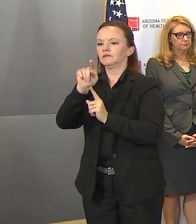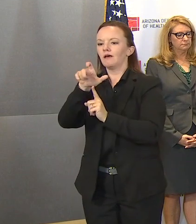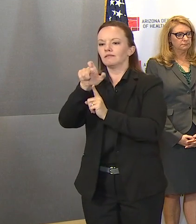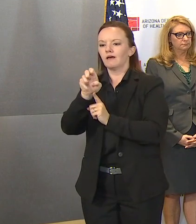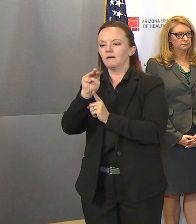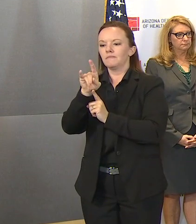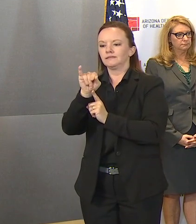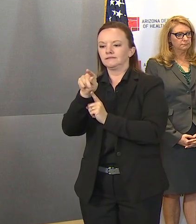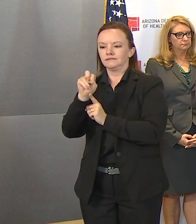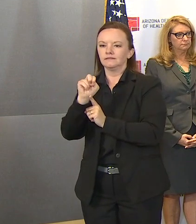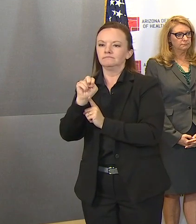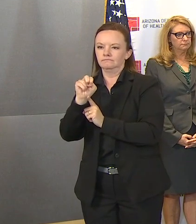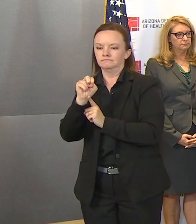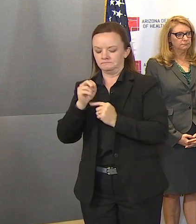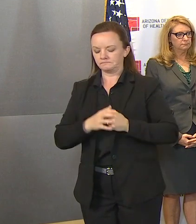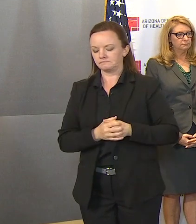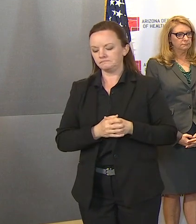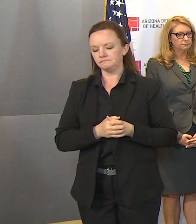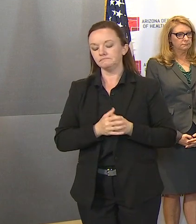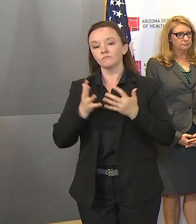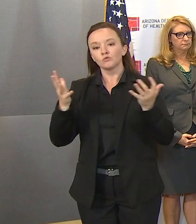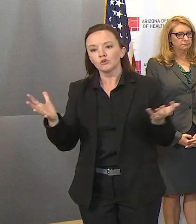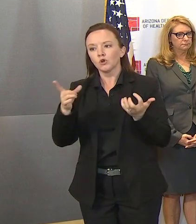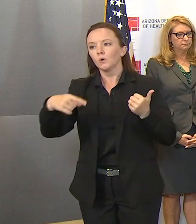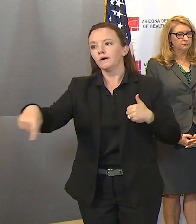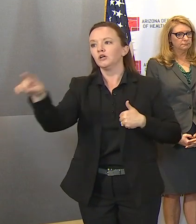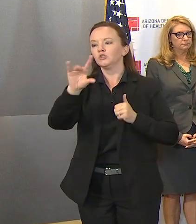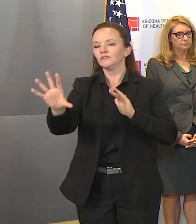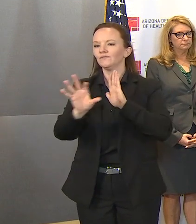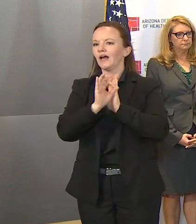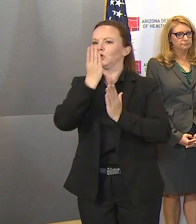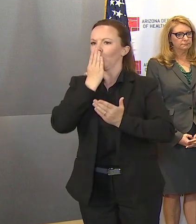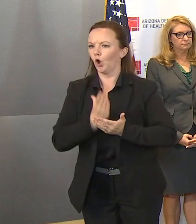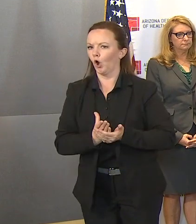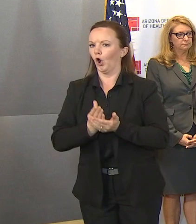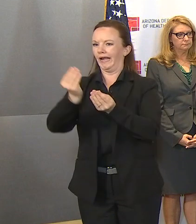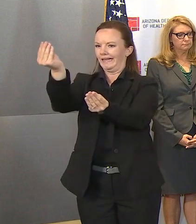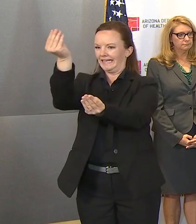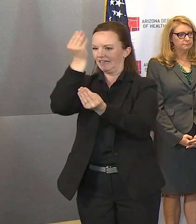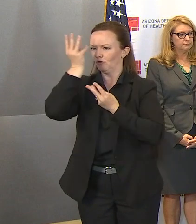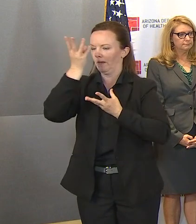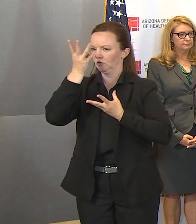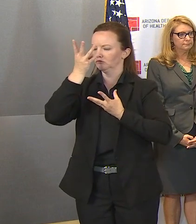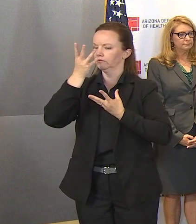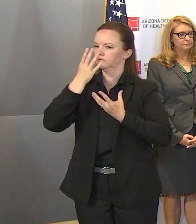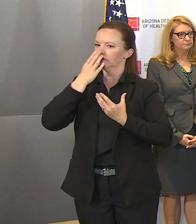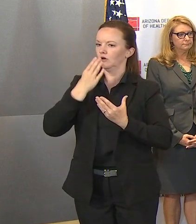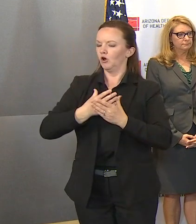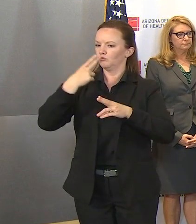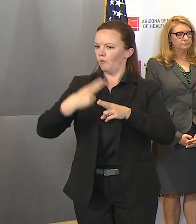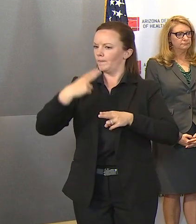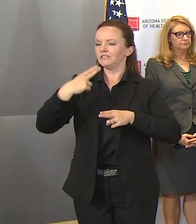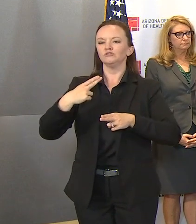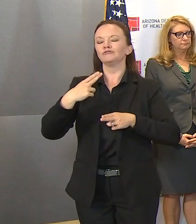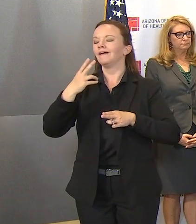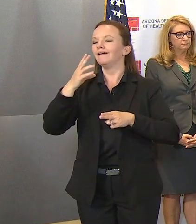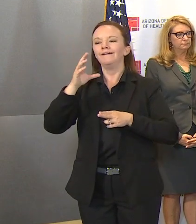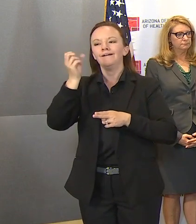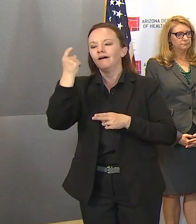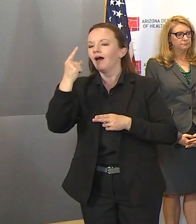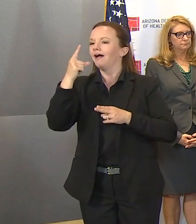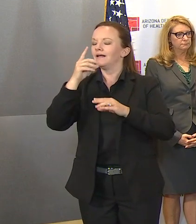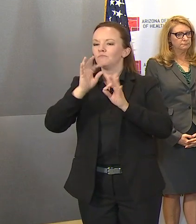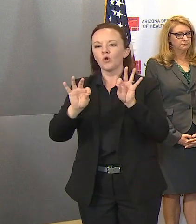option. I urge everyone to find reputable sources for information about COVID-19, and please don't spread inaccurate